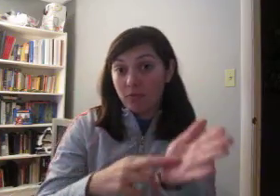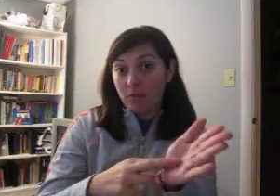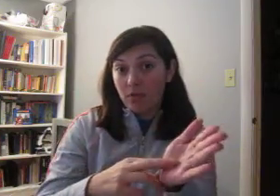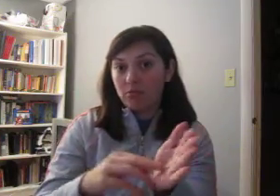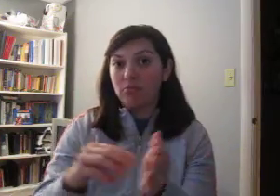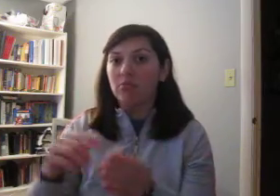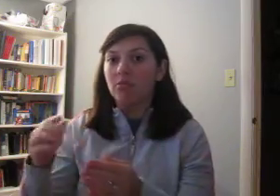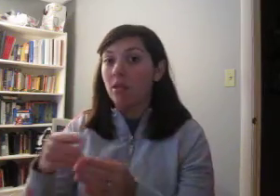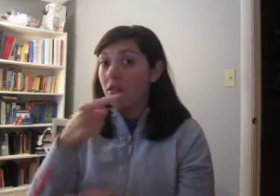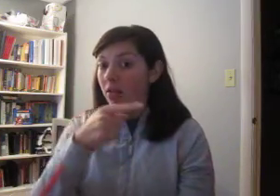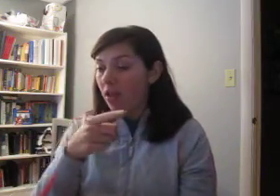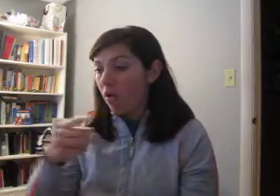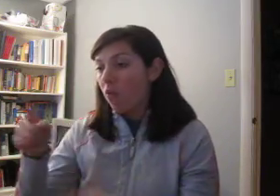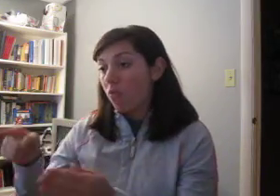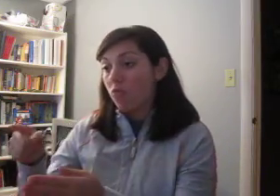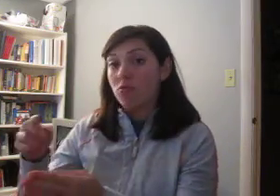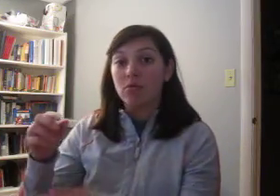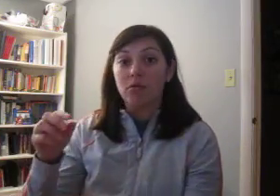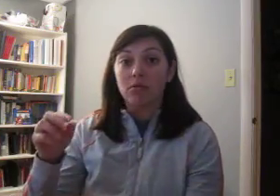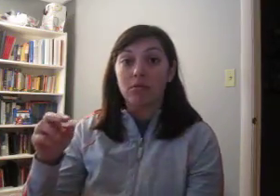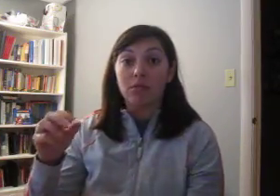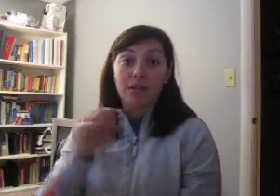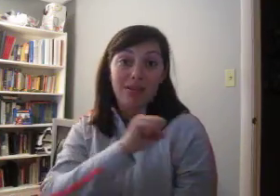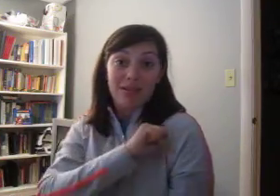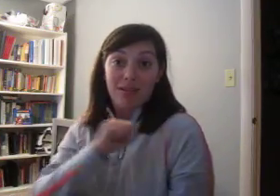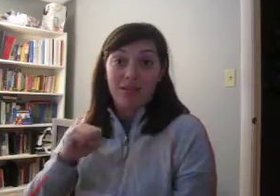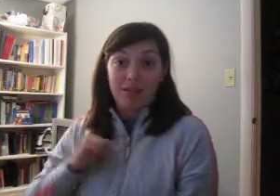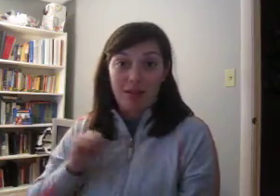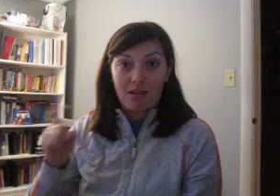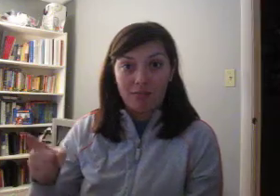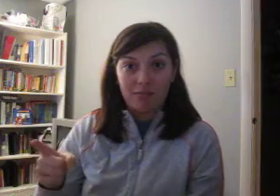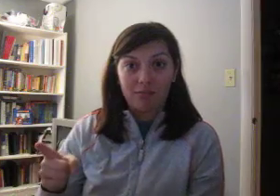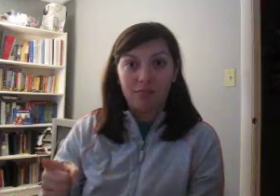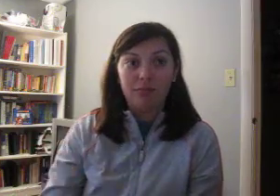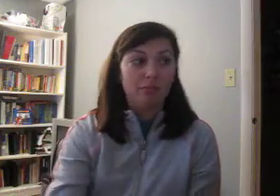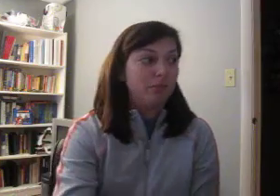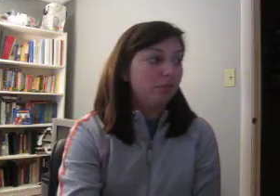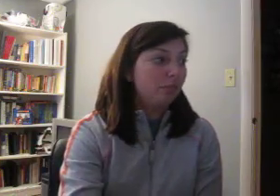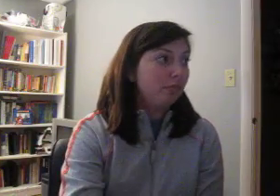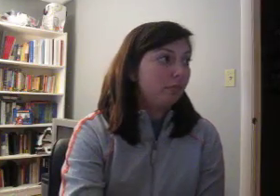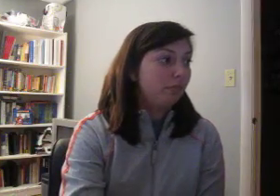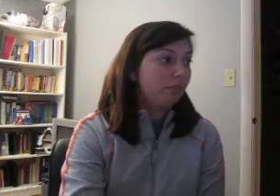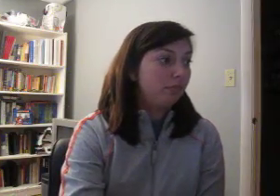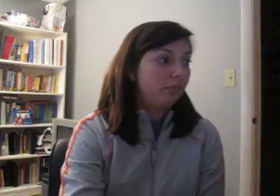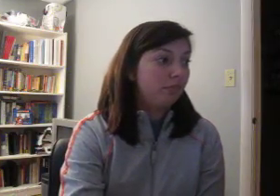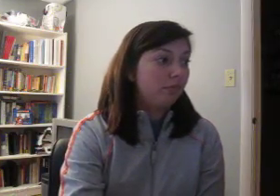to either one of those. So let's say mine goes to the House of Representatives.